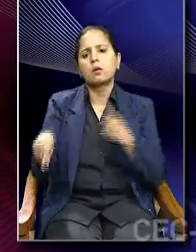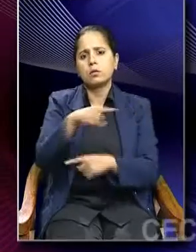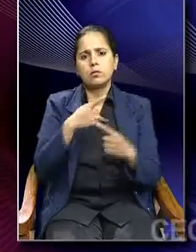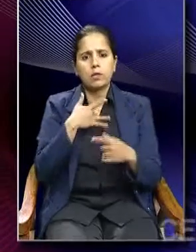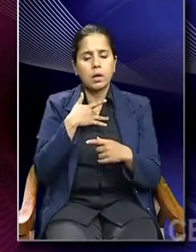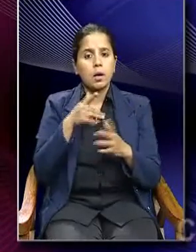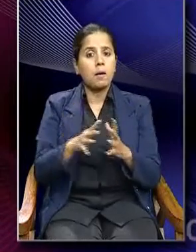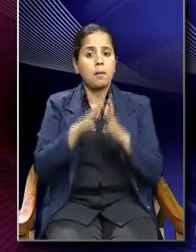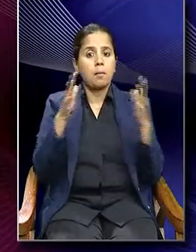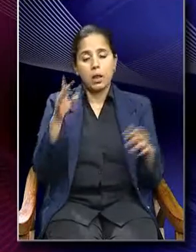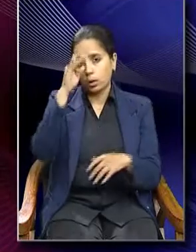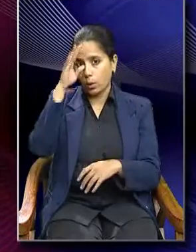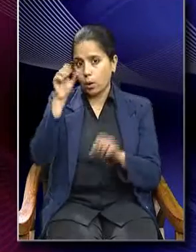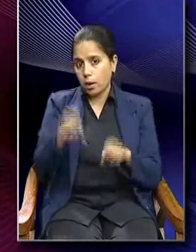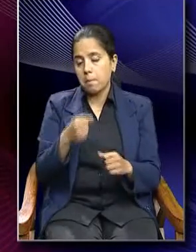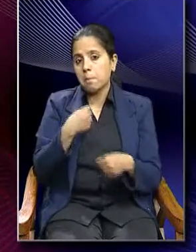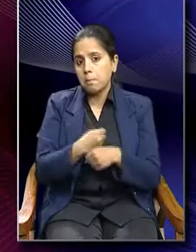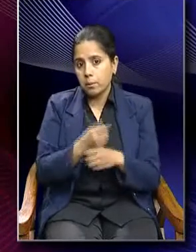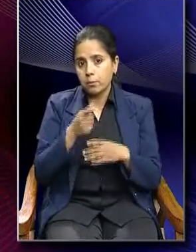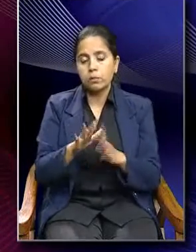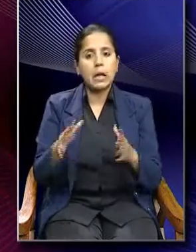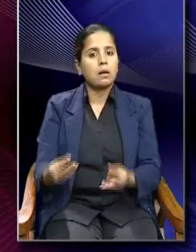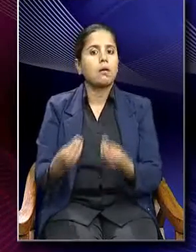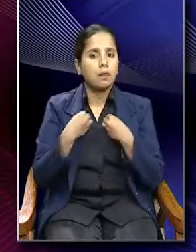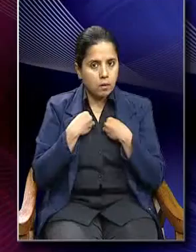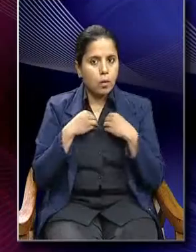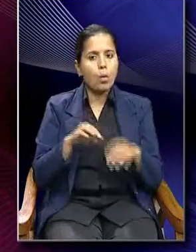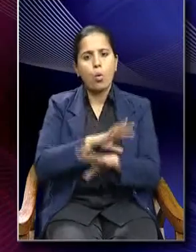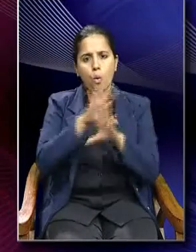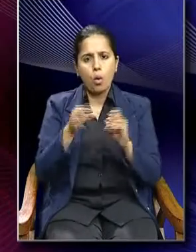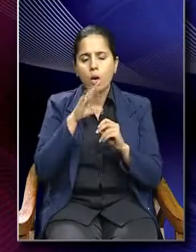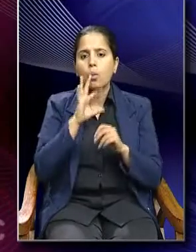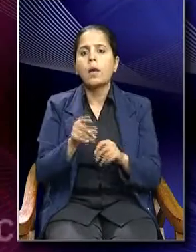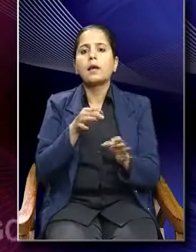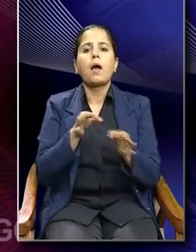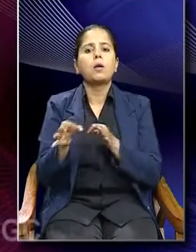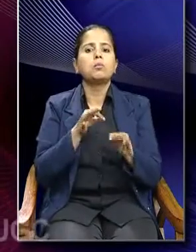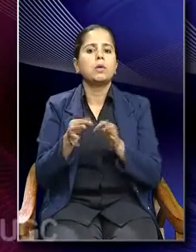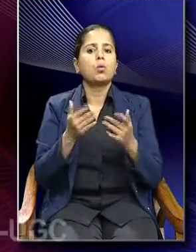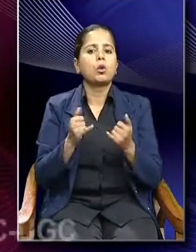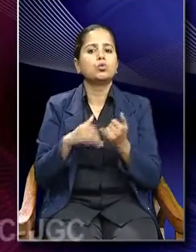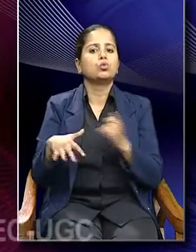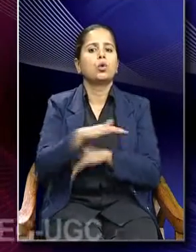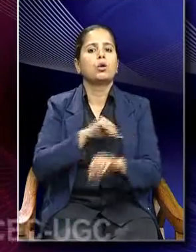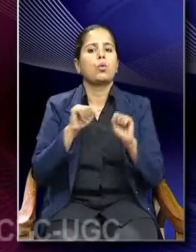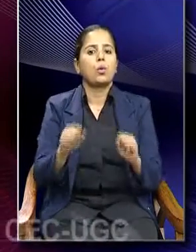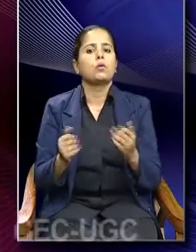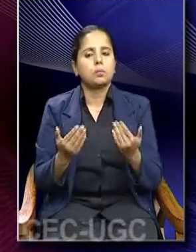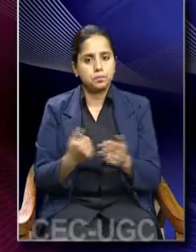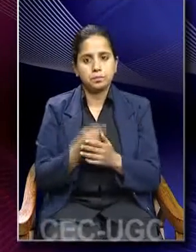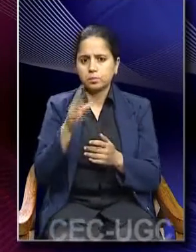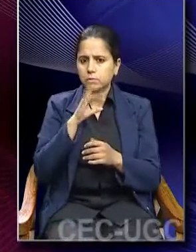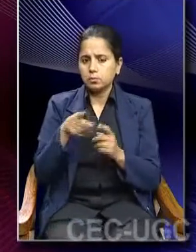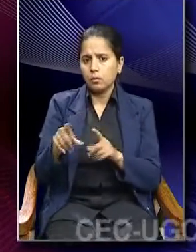a grand theory that will give us a holistic explanation of society. He played